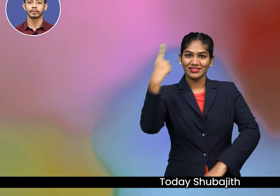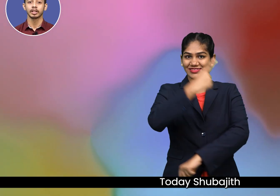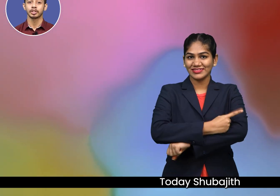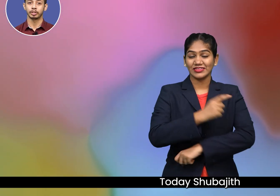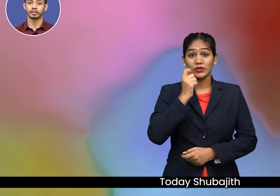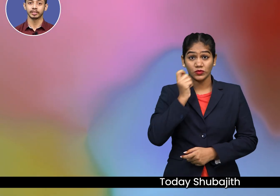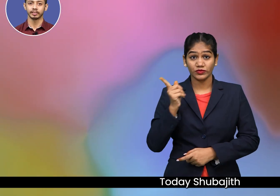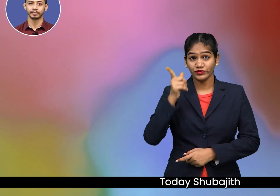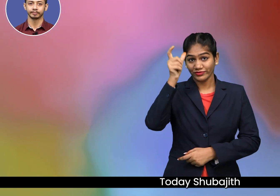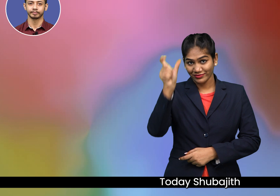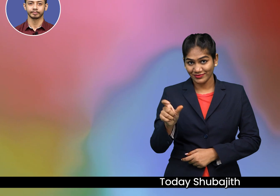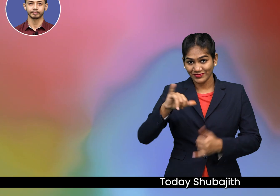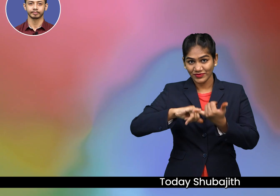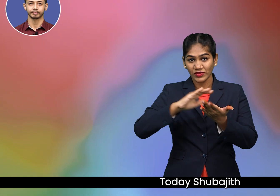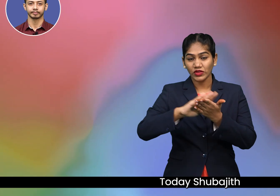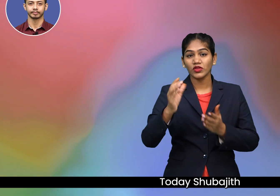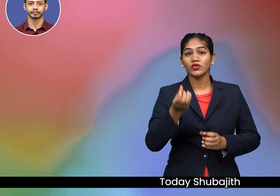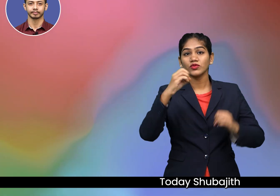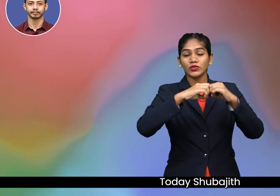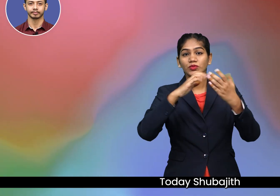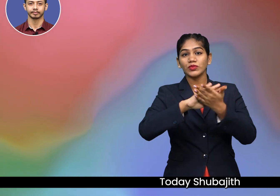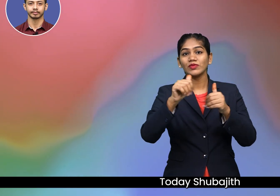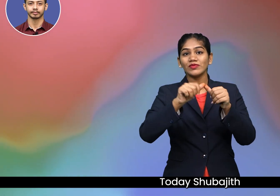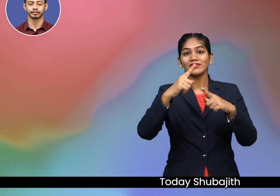today Shibajit